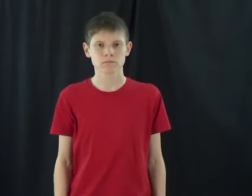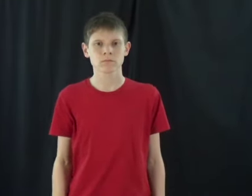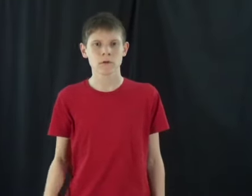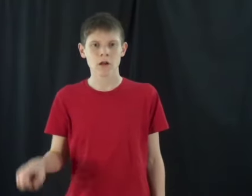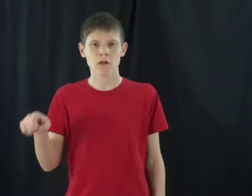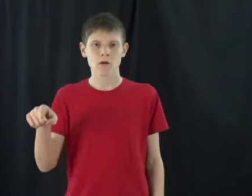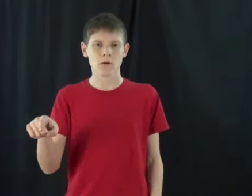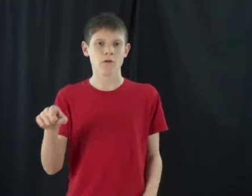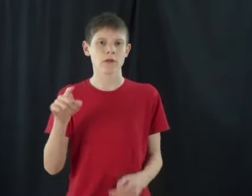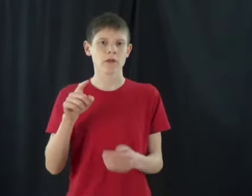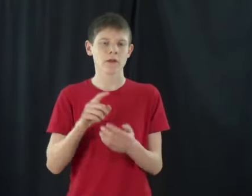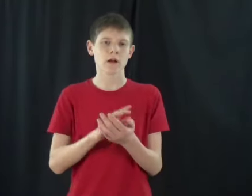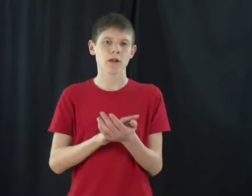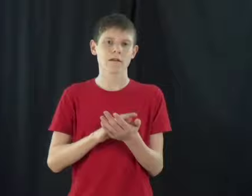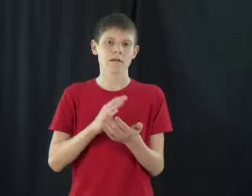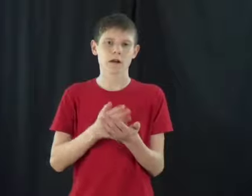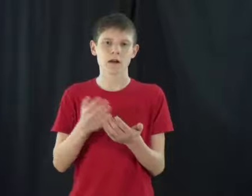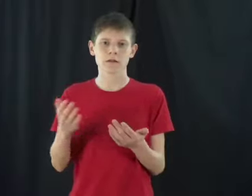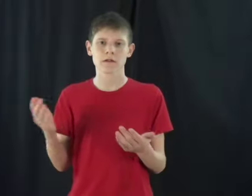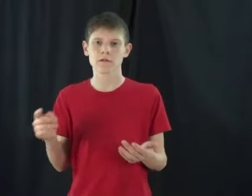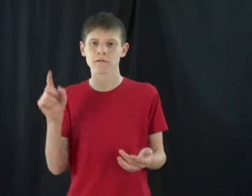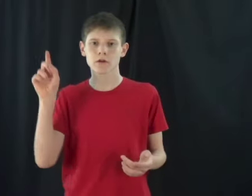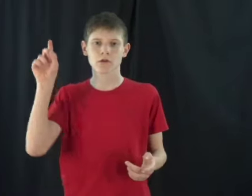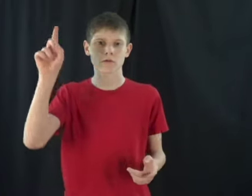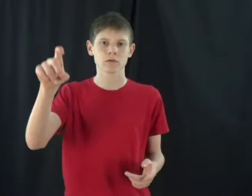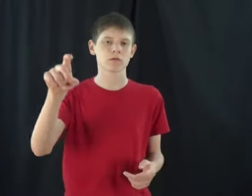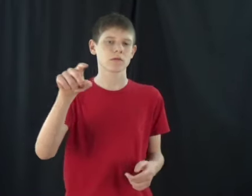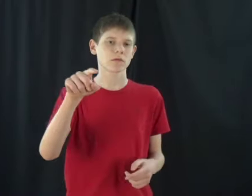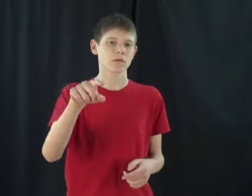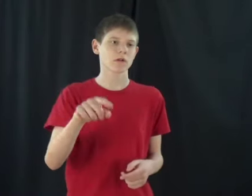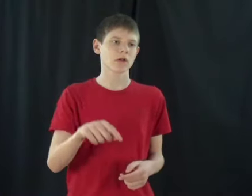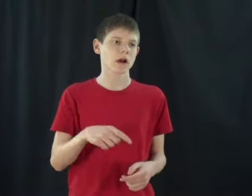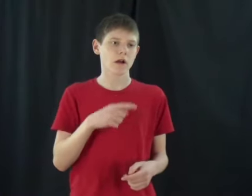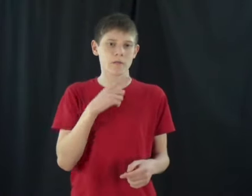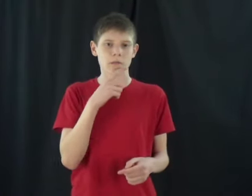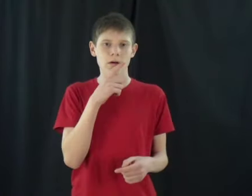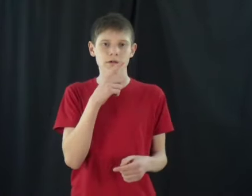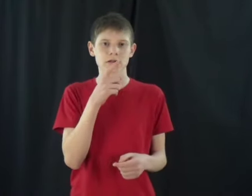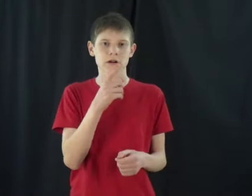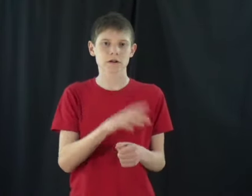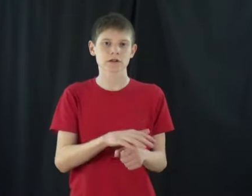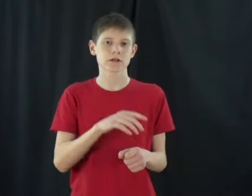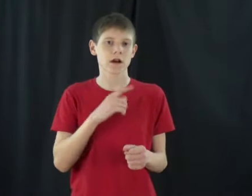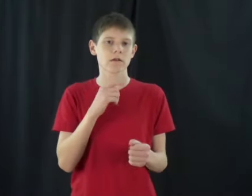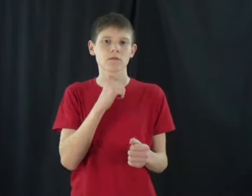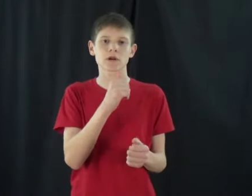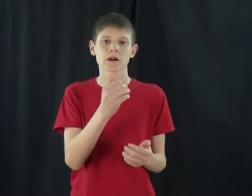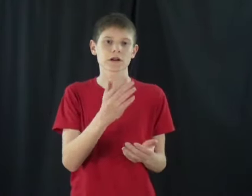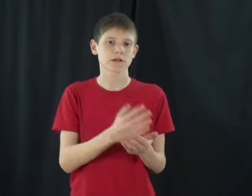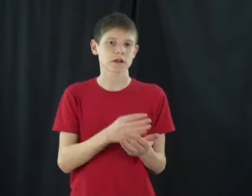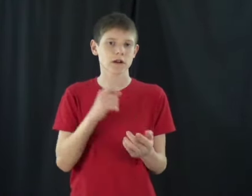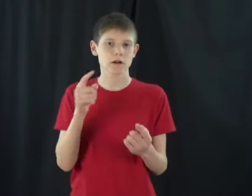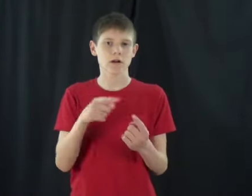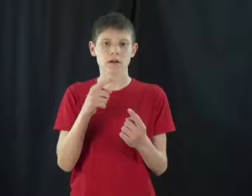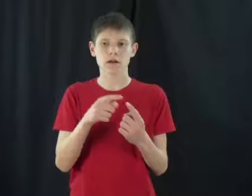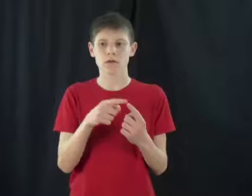The only thing I'll ever ask of you The only gotta promise not to stop when I say when